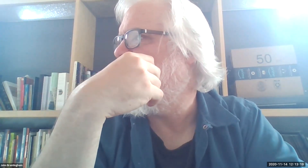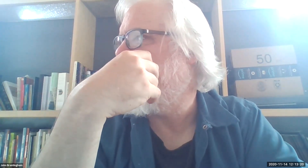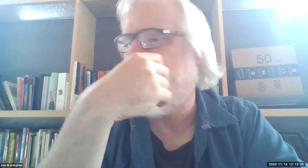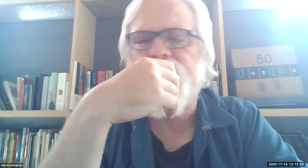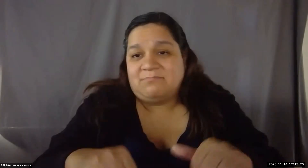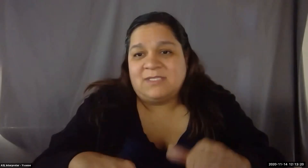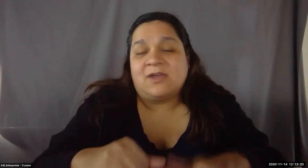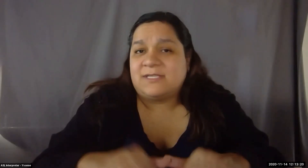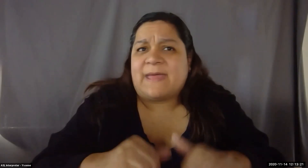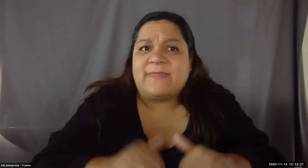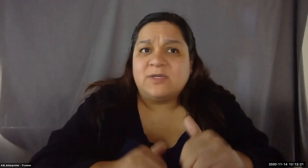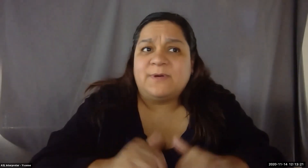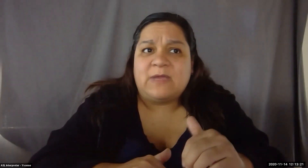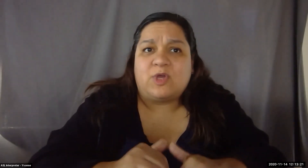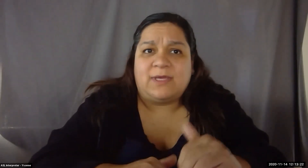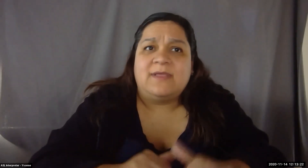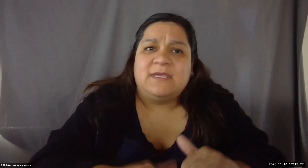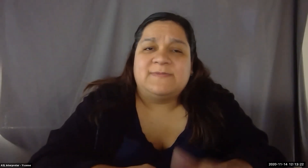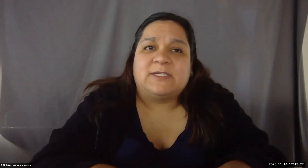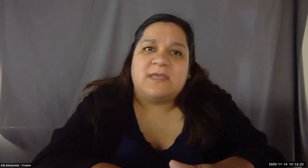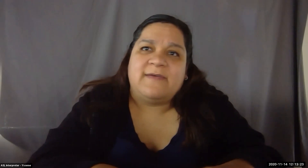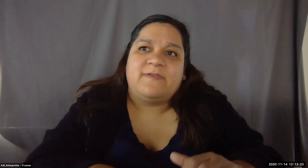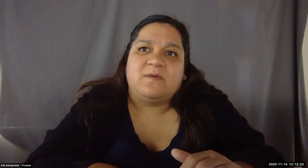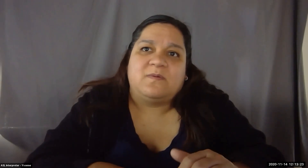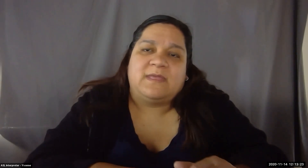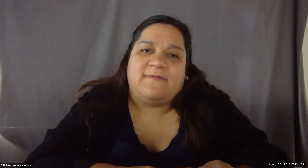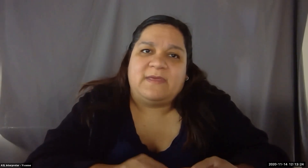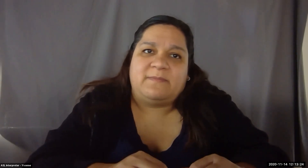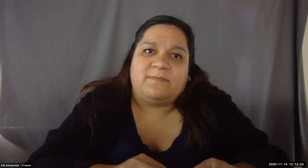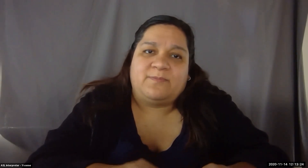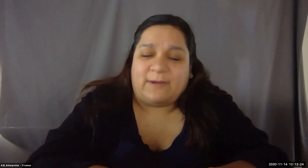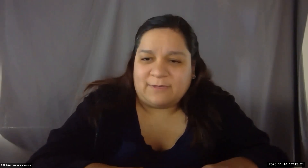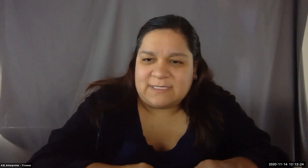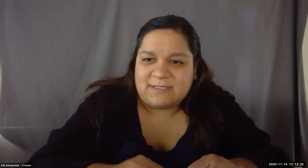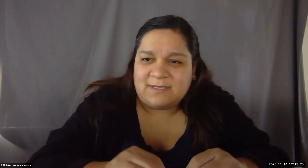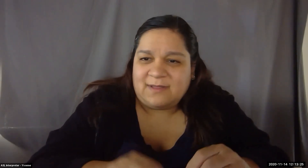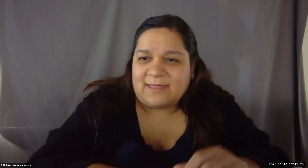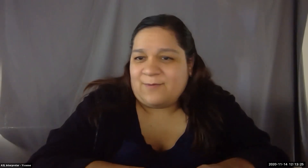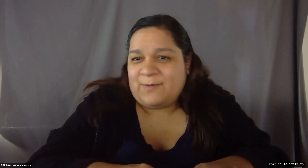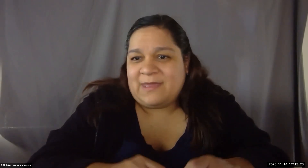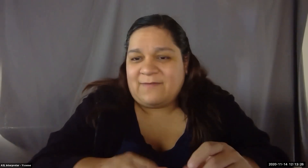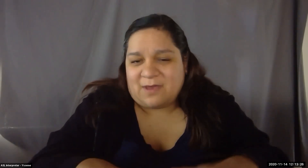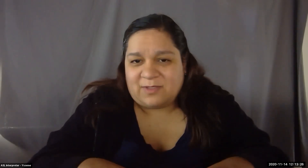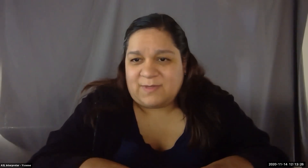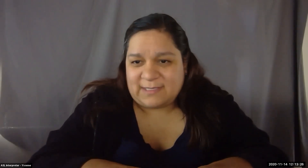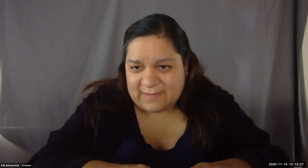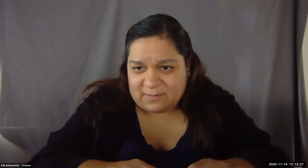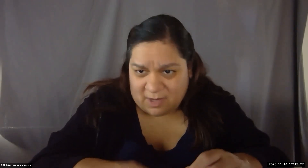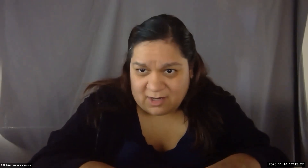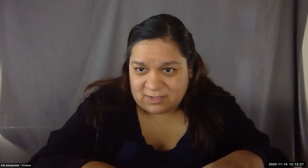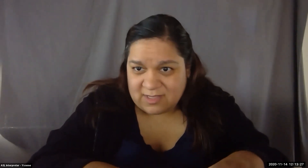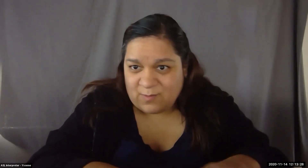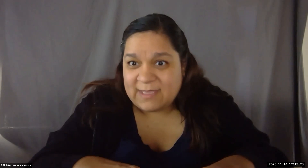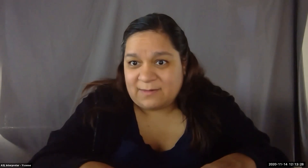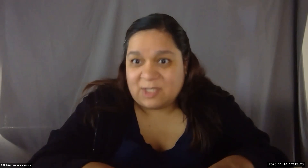all right. Instacart's not bad. They do pretty good, especially if you give them preferences. Like when we get avocados, we like to have